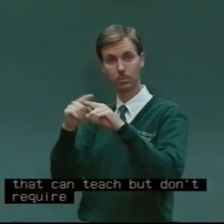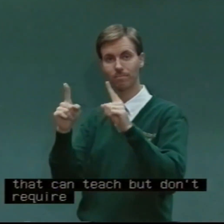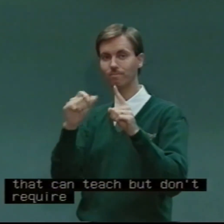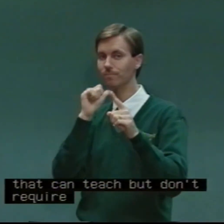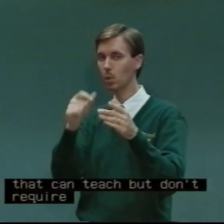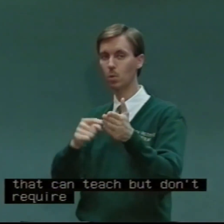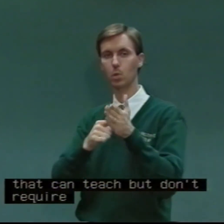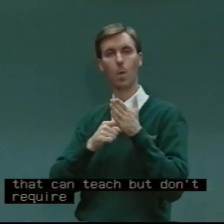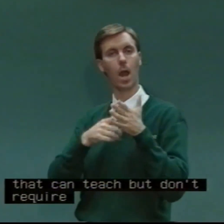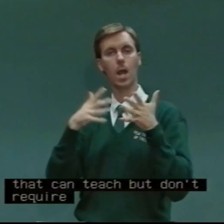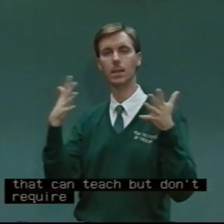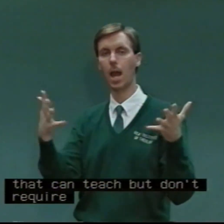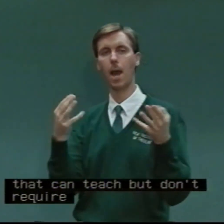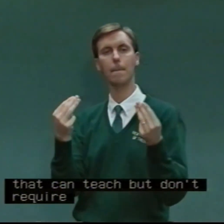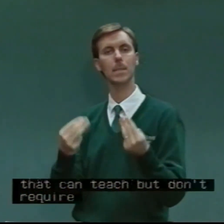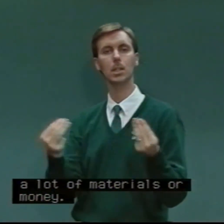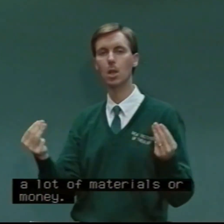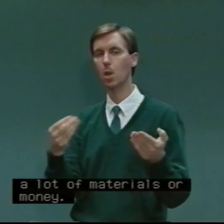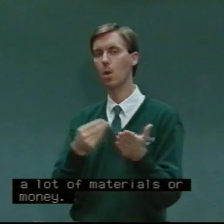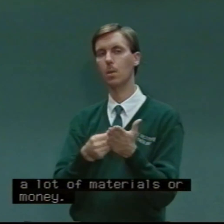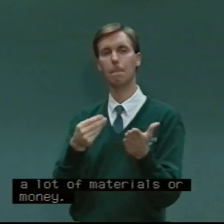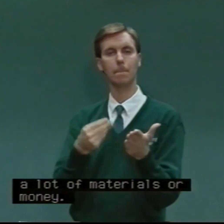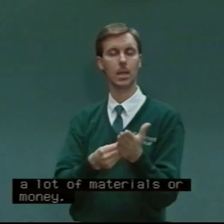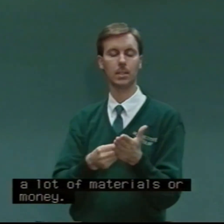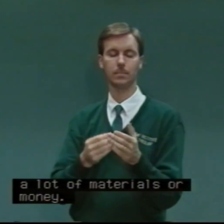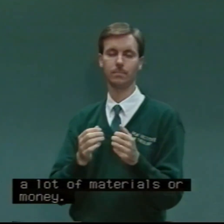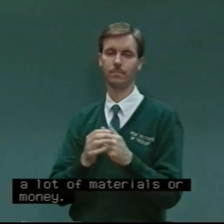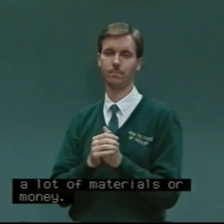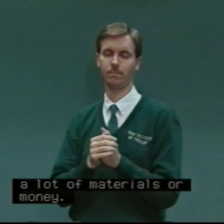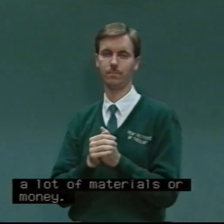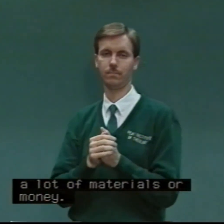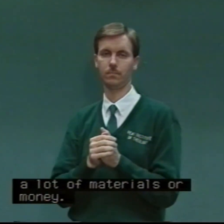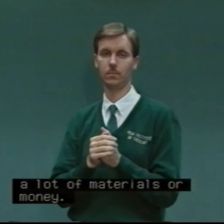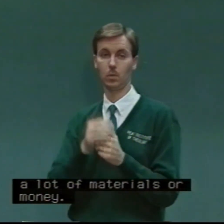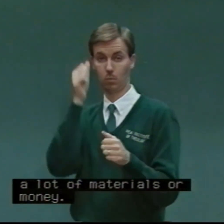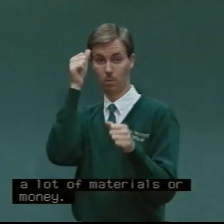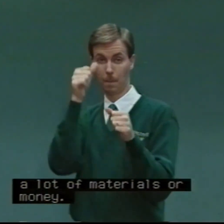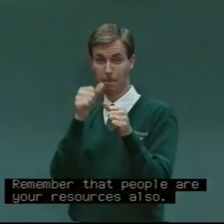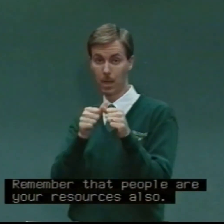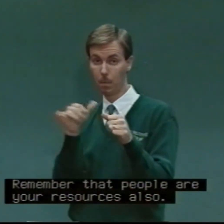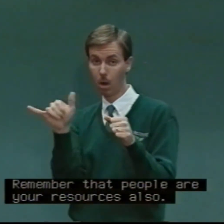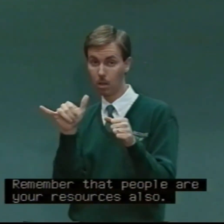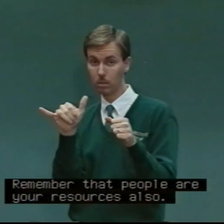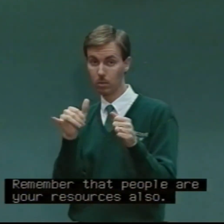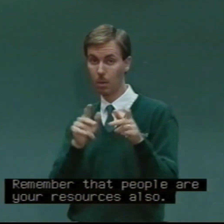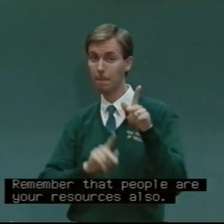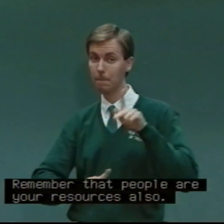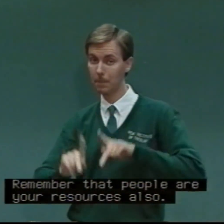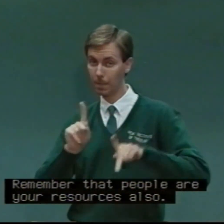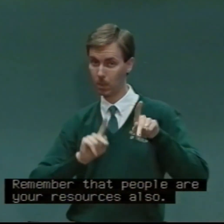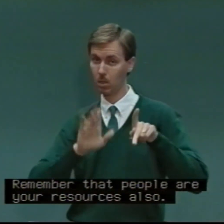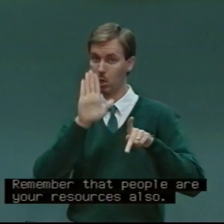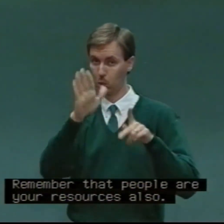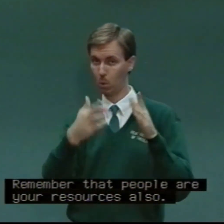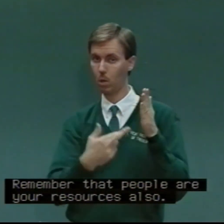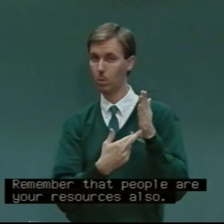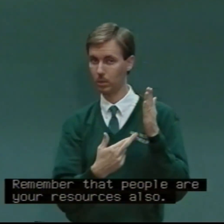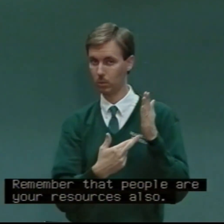that can teach but don't require a lot of materials or money. Remember that people are your resources